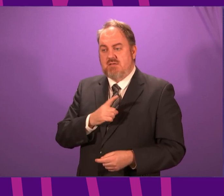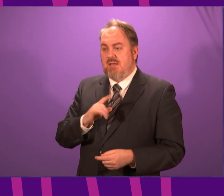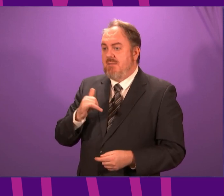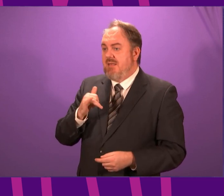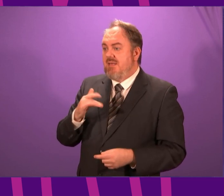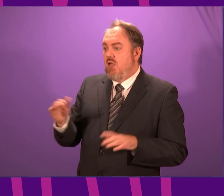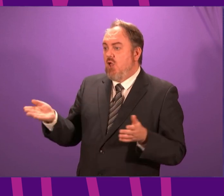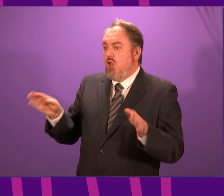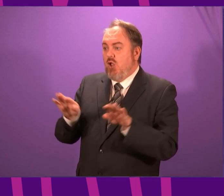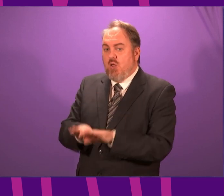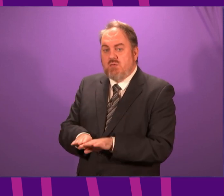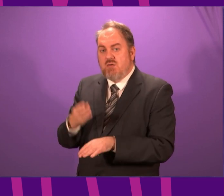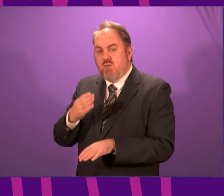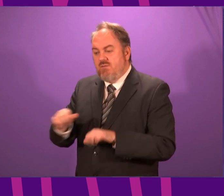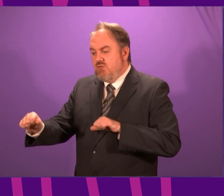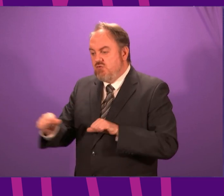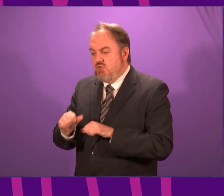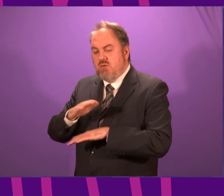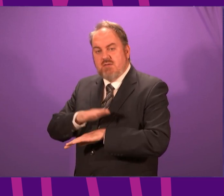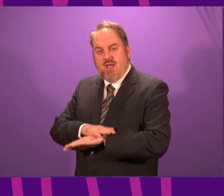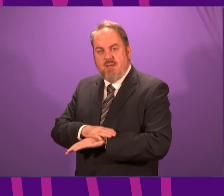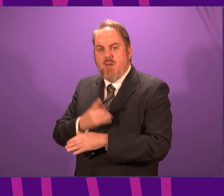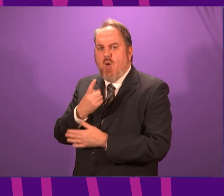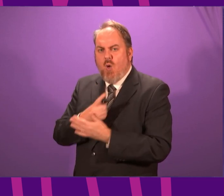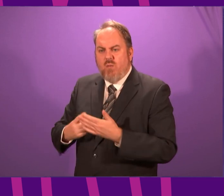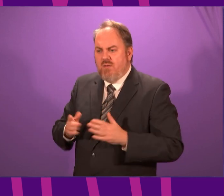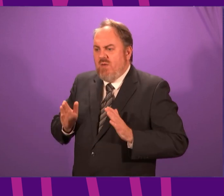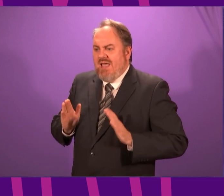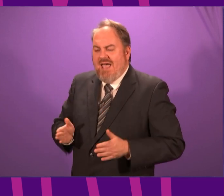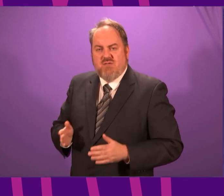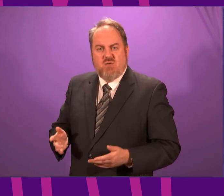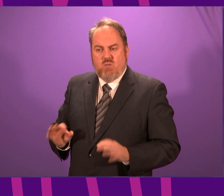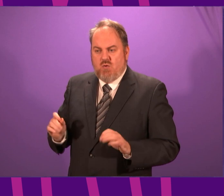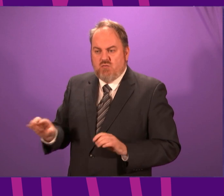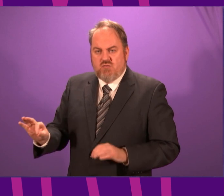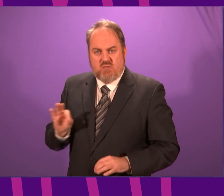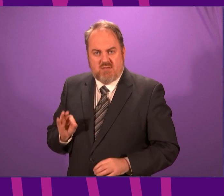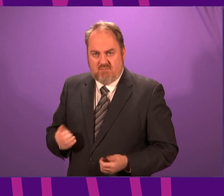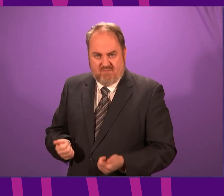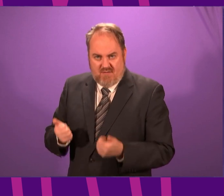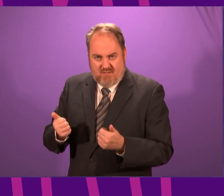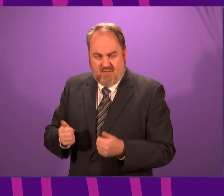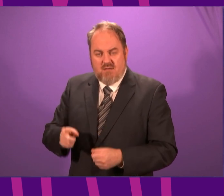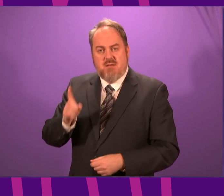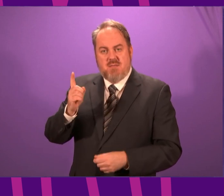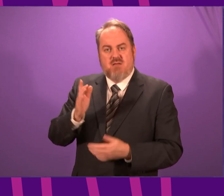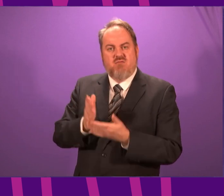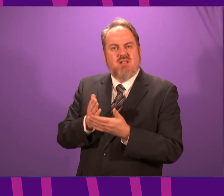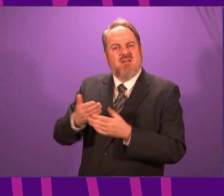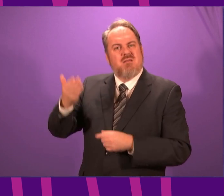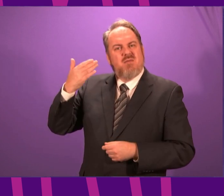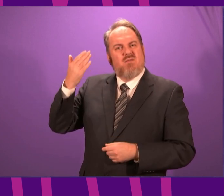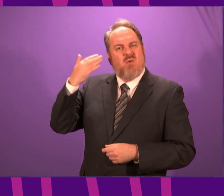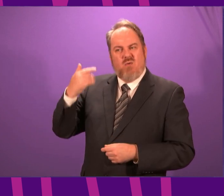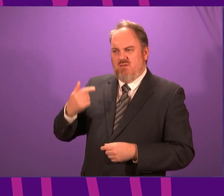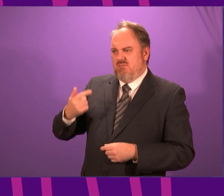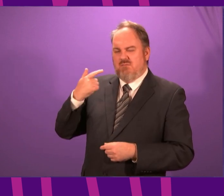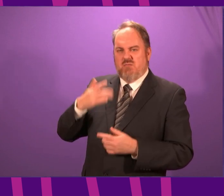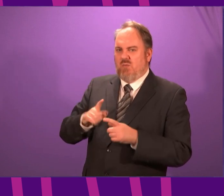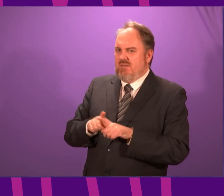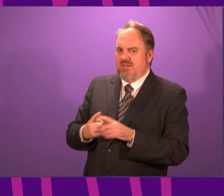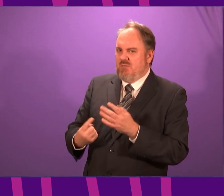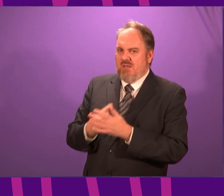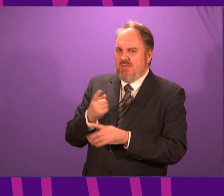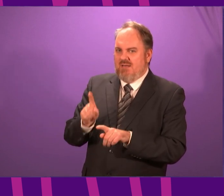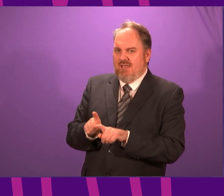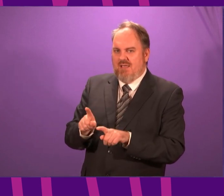for short periods if necessary, and it would be short periods with a planned end, not the situation that we had earlier in the year. And I say